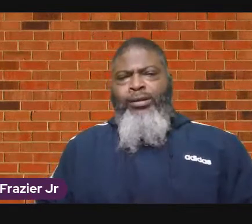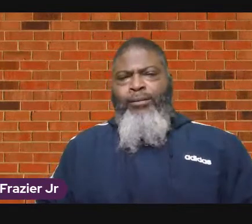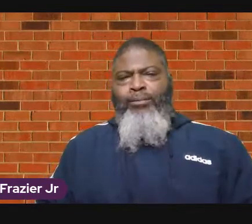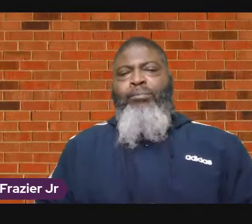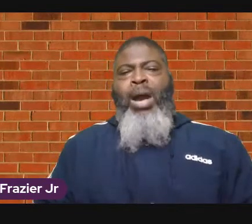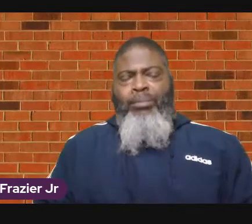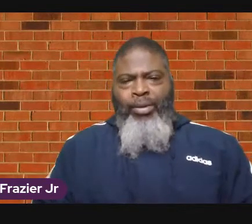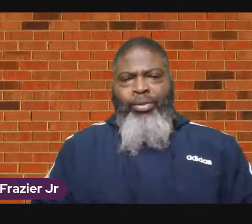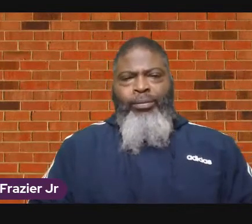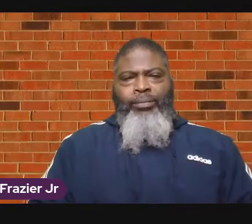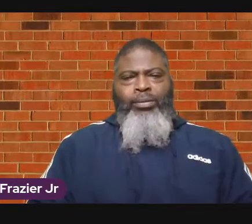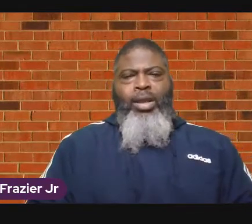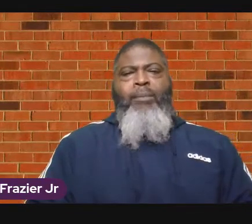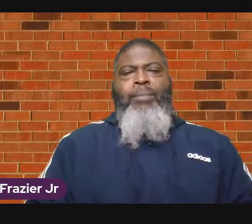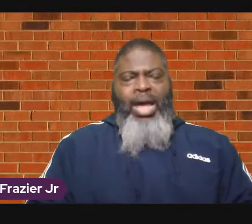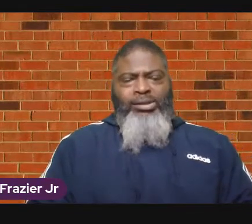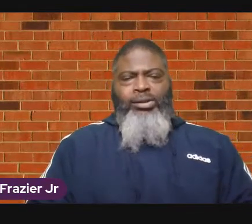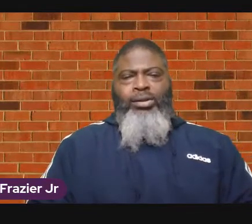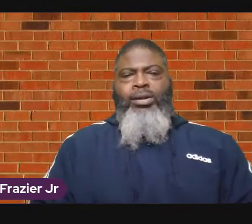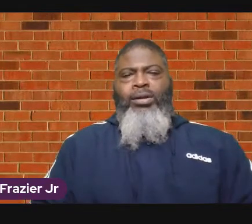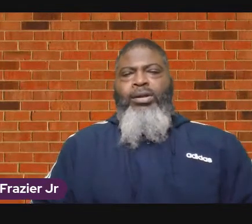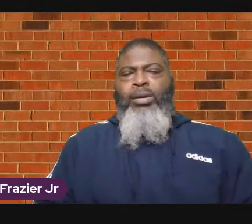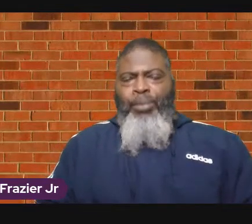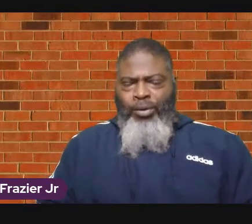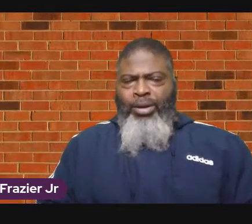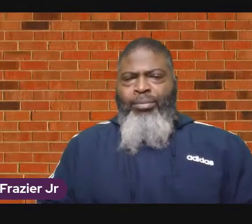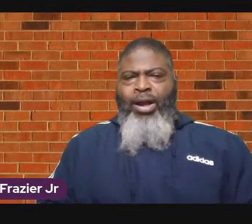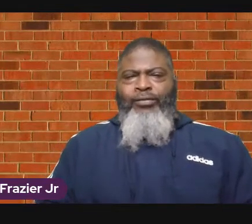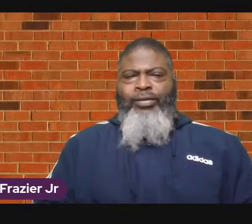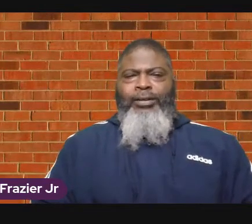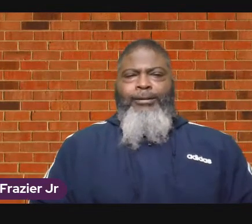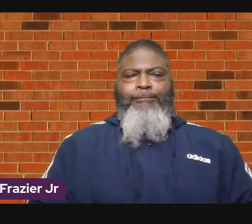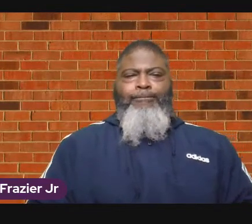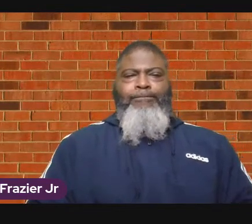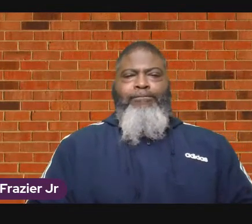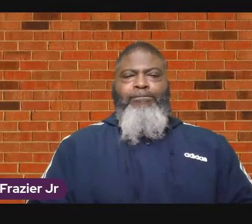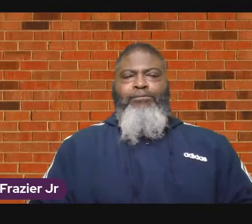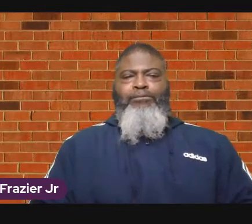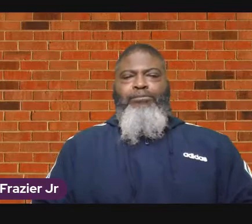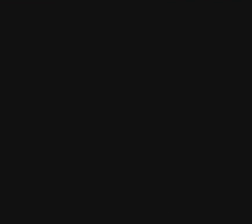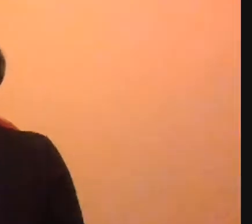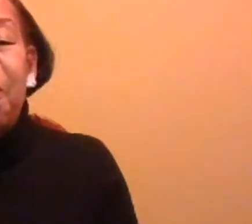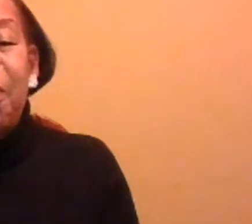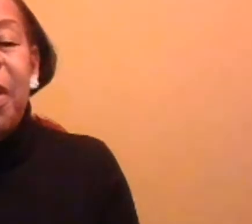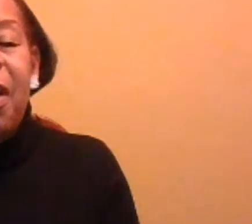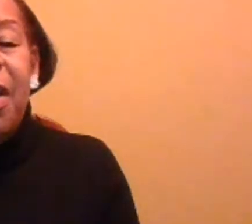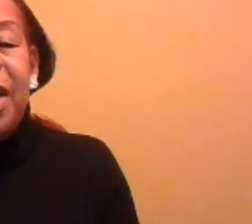to others my brother, Pastor Napoleon Bradford.